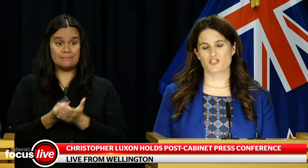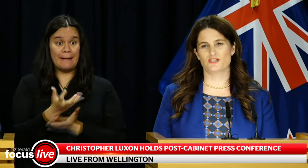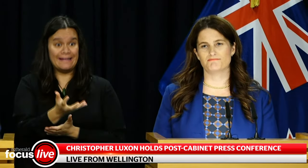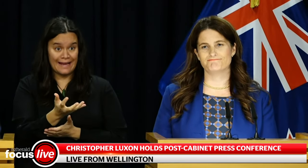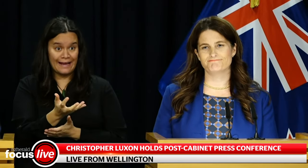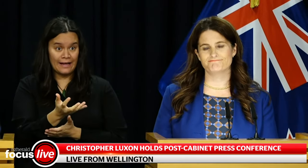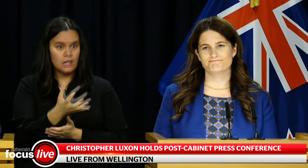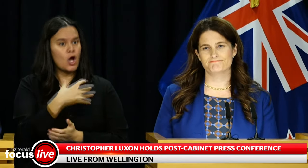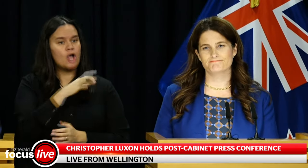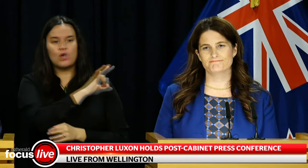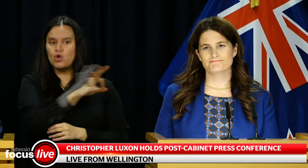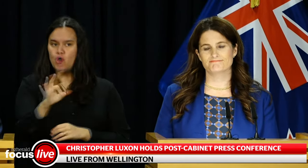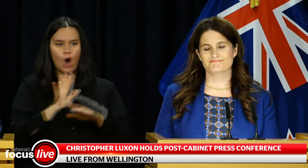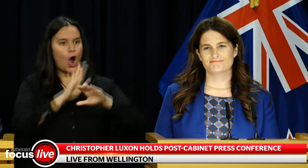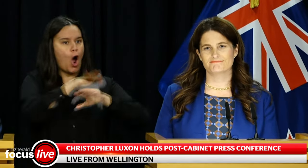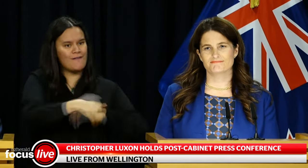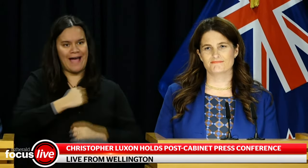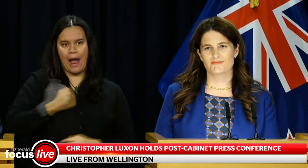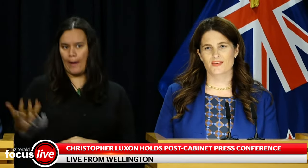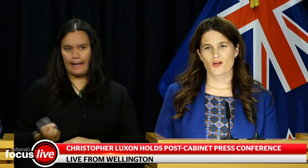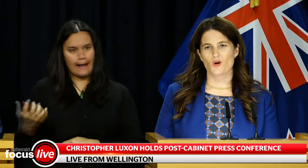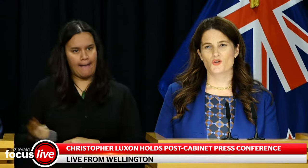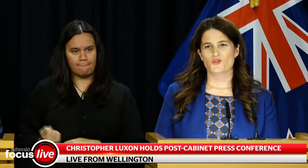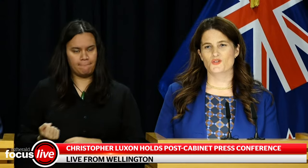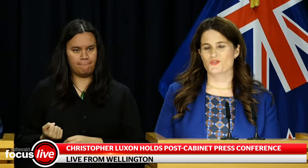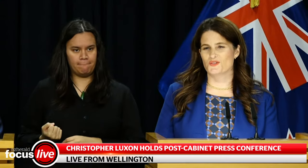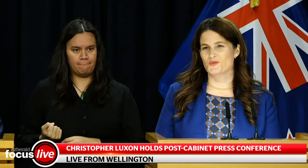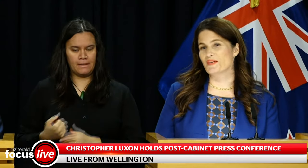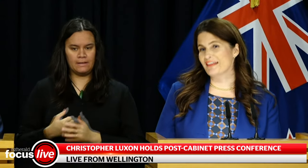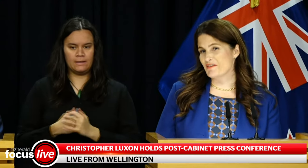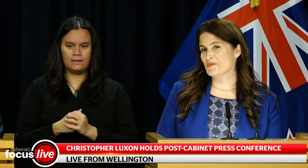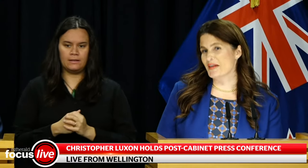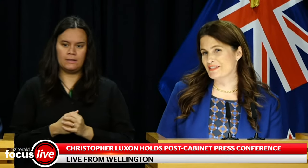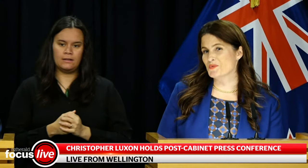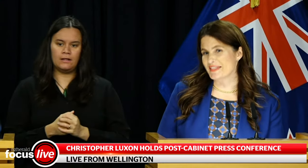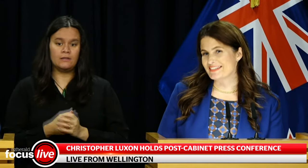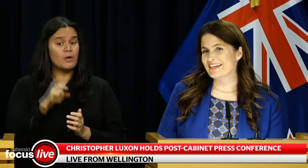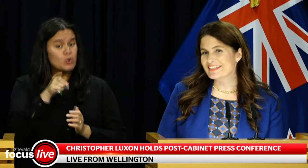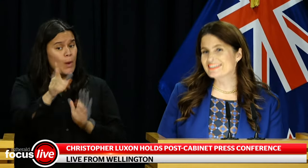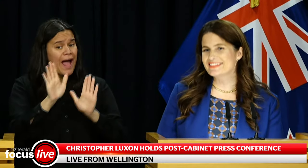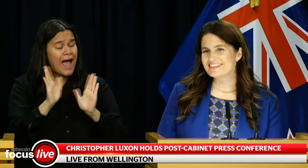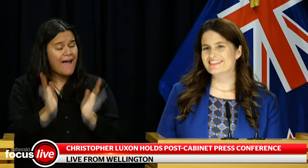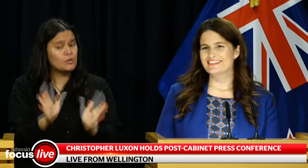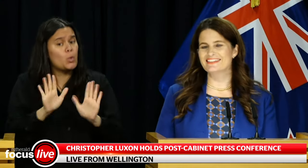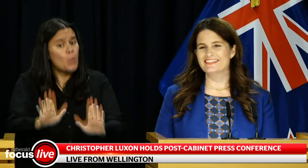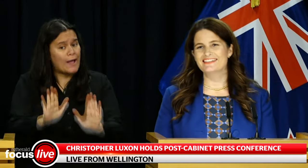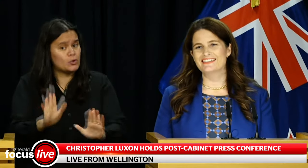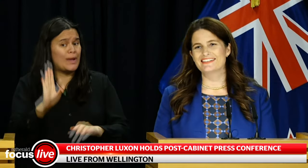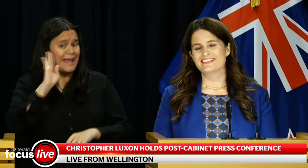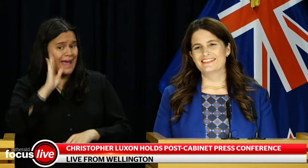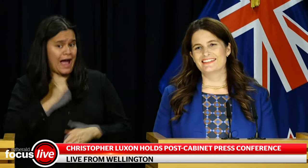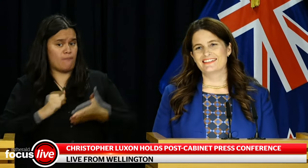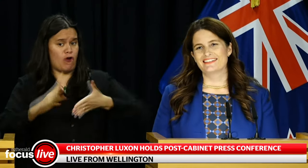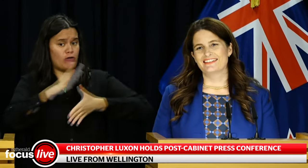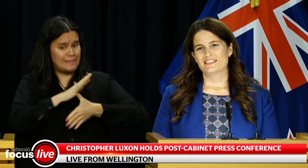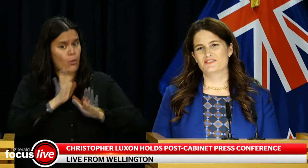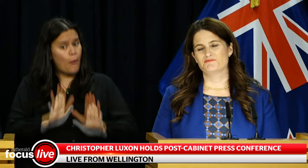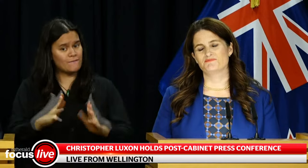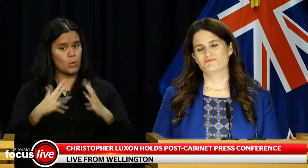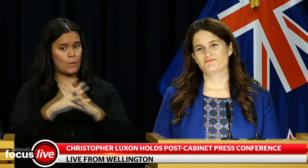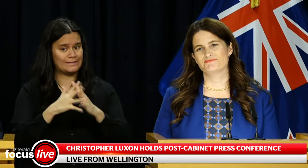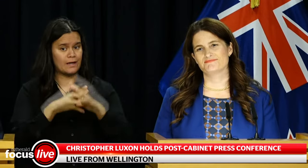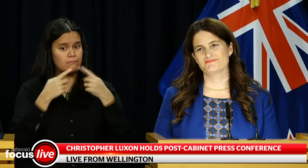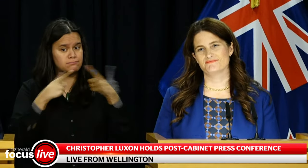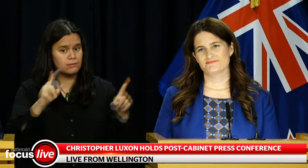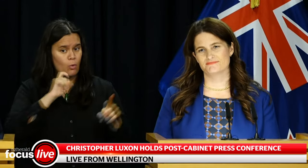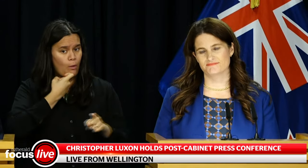delivered in the budget. Where does that leave the operating allowance, as you had already promised? You will have to wait till Wednesday. But is that part of this, as you said before,